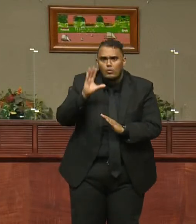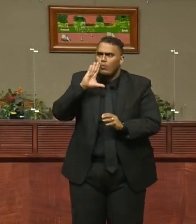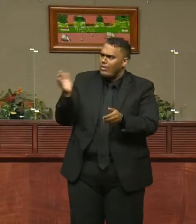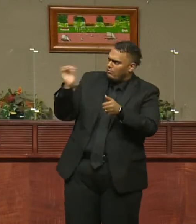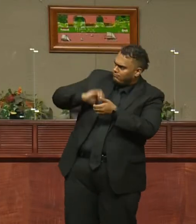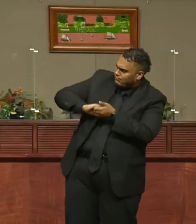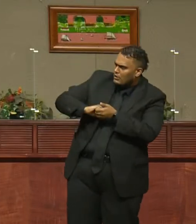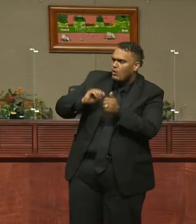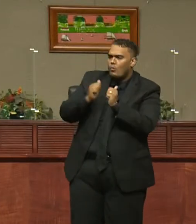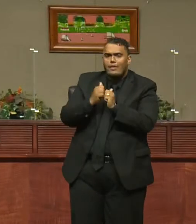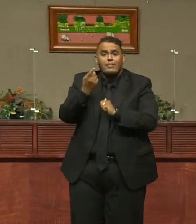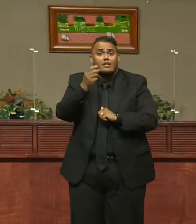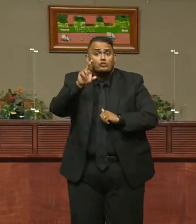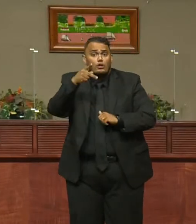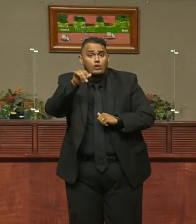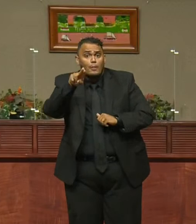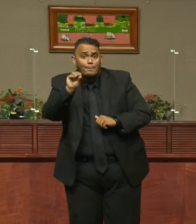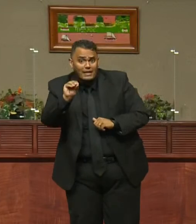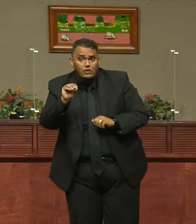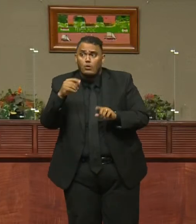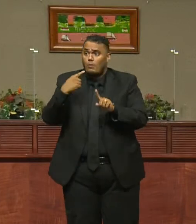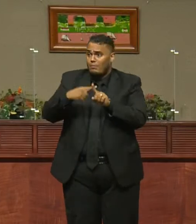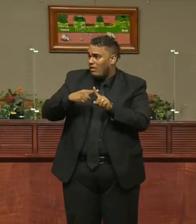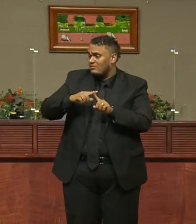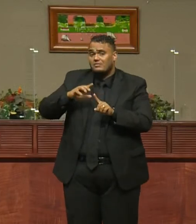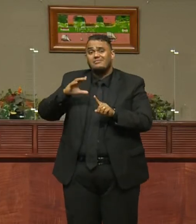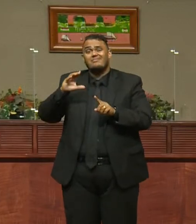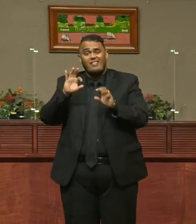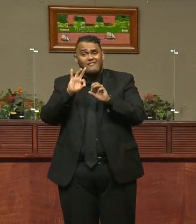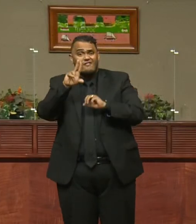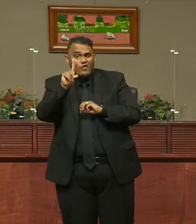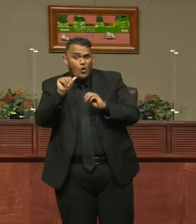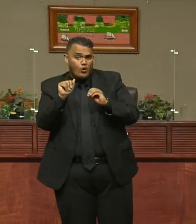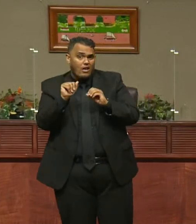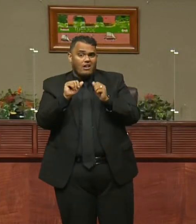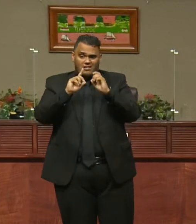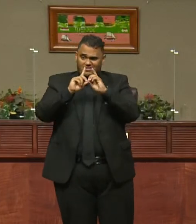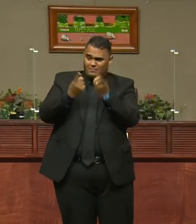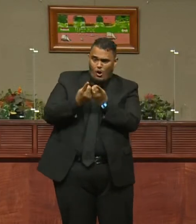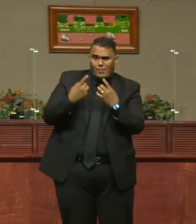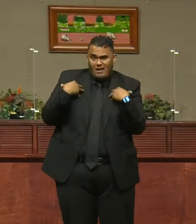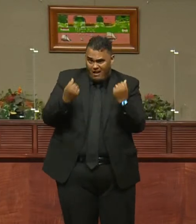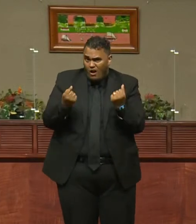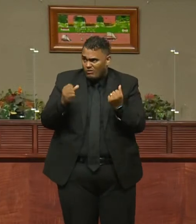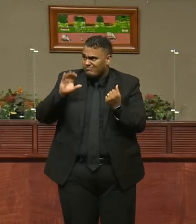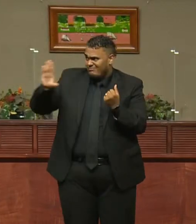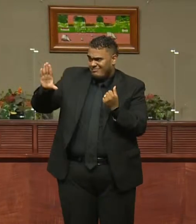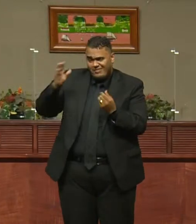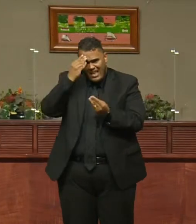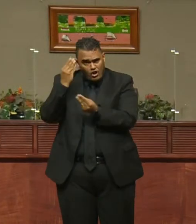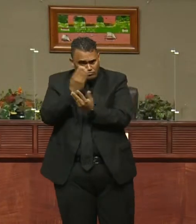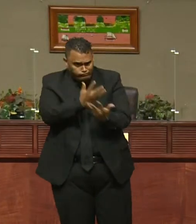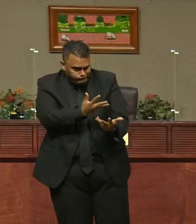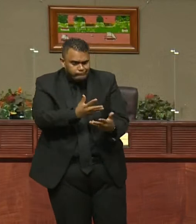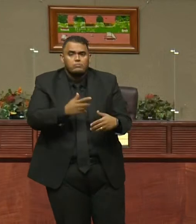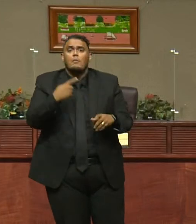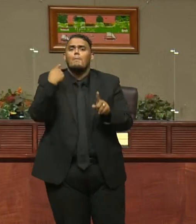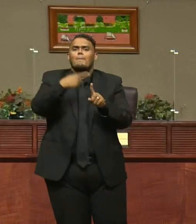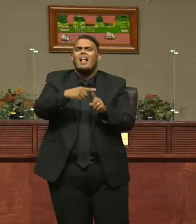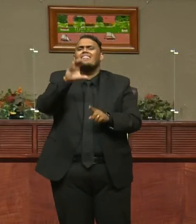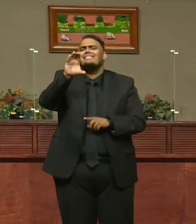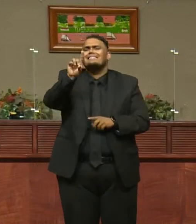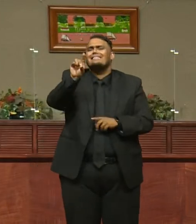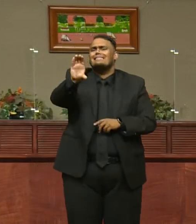and looking at the CDC. They haven't released their guidance for school reopening yet. We'll certainly look at that guidance and take that